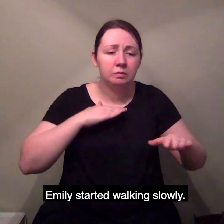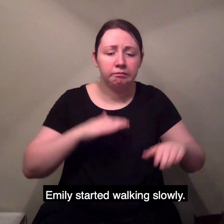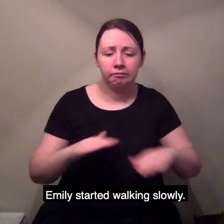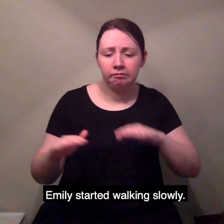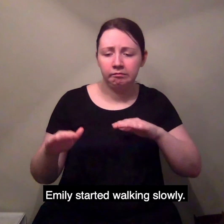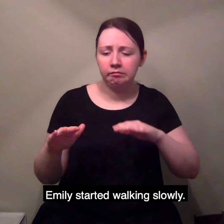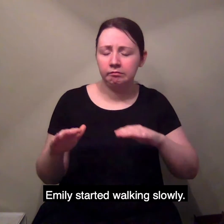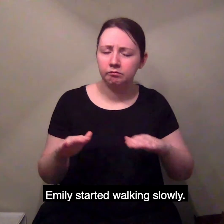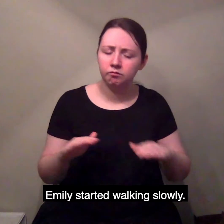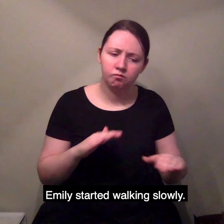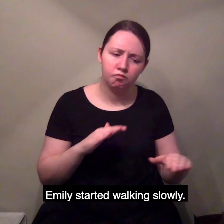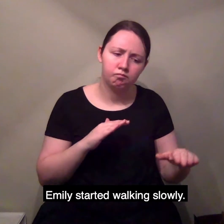Emily started walking slowly.